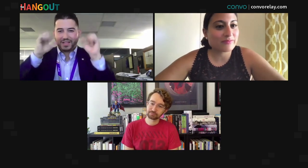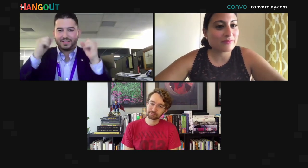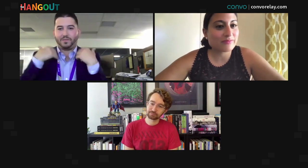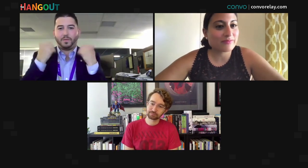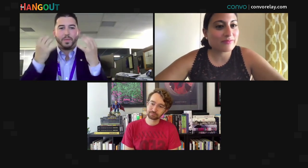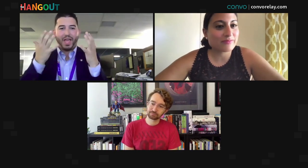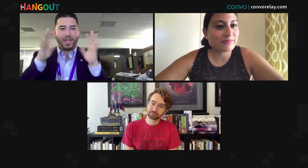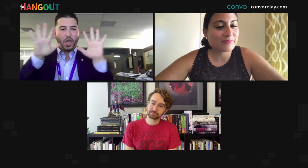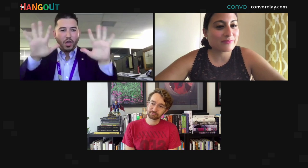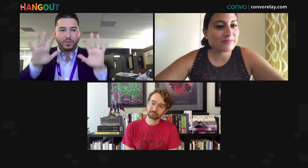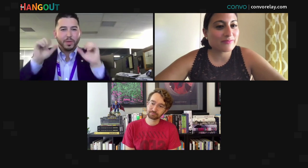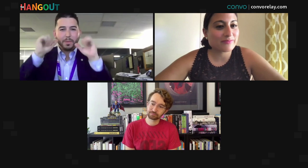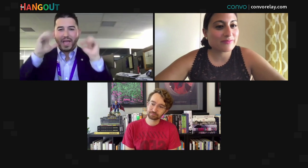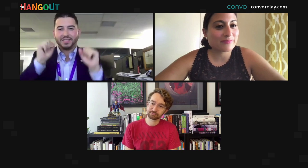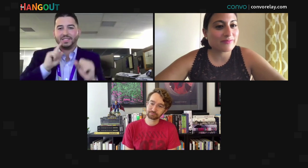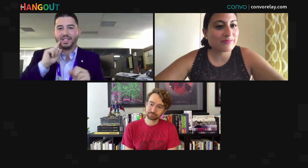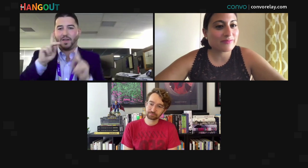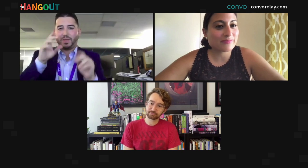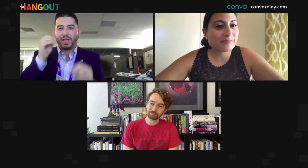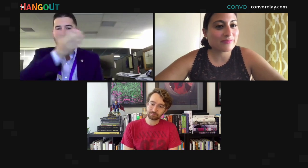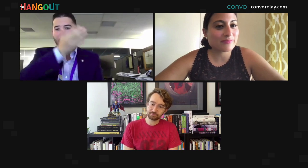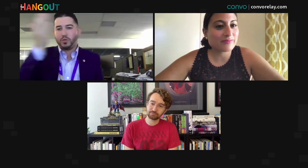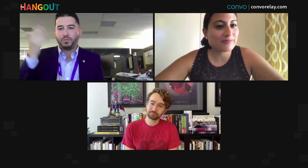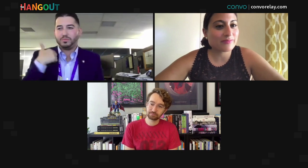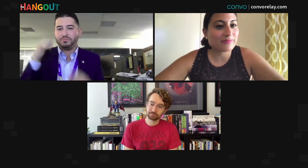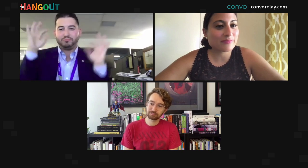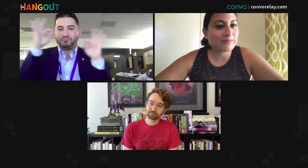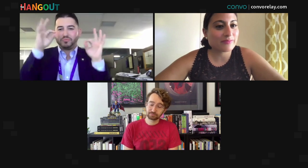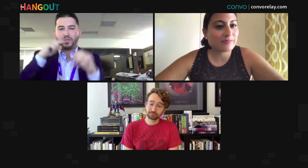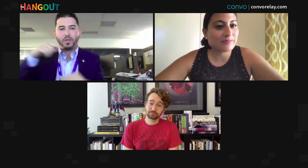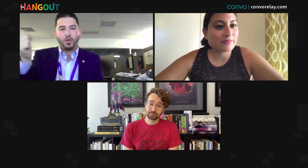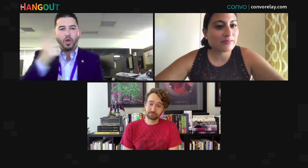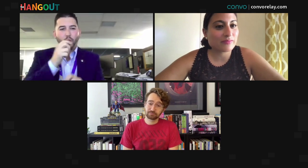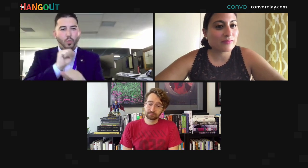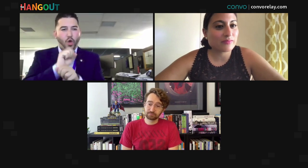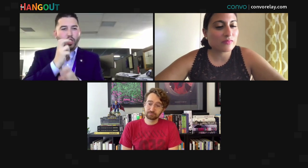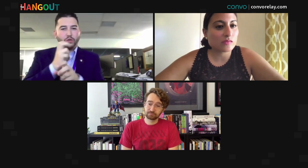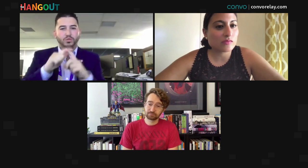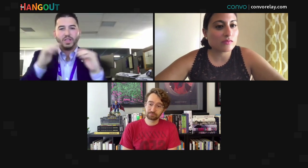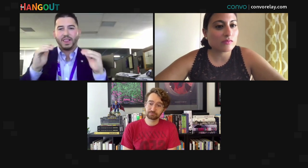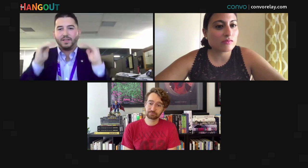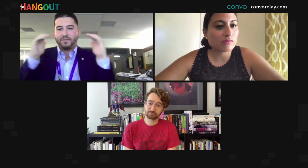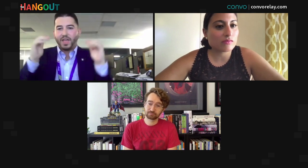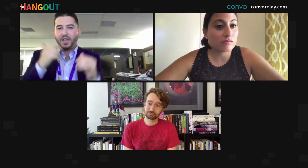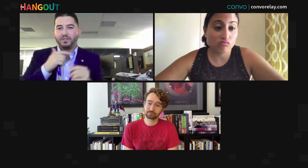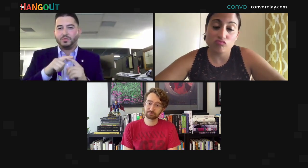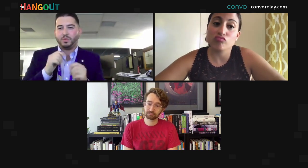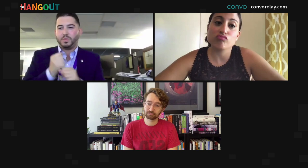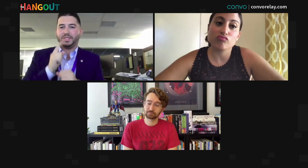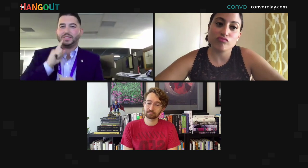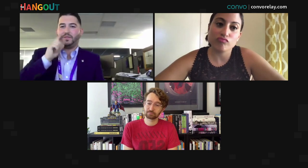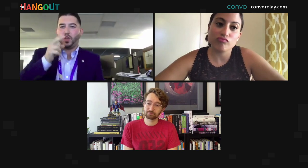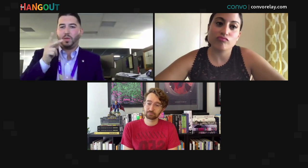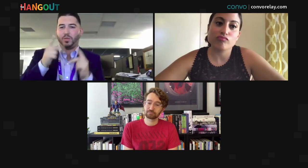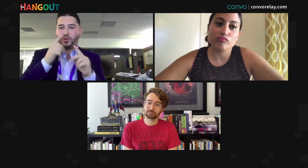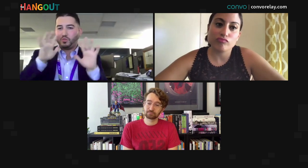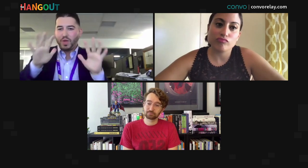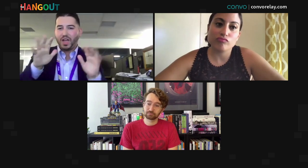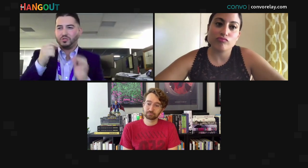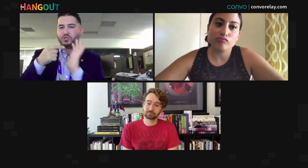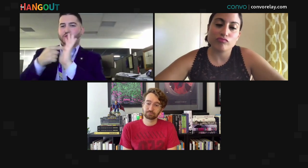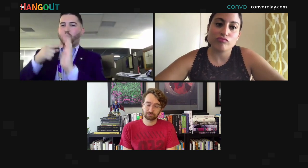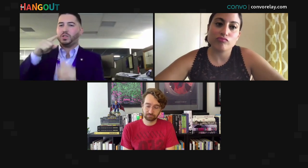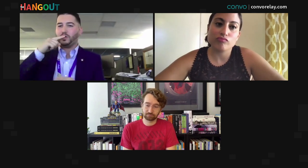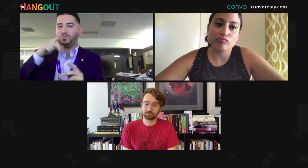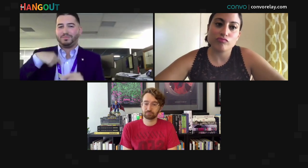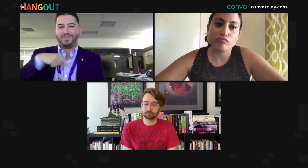Absolutely. This is Ryan speaking. Honestly, you are amazing people. All of the deaf folks out there, you know, we're all working hard